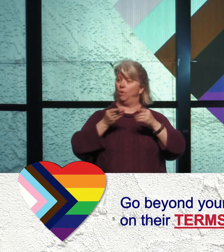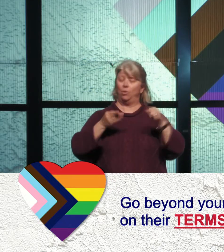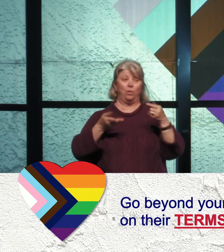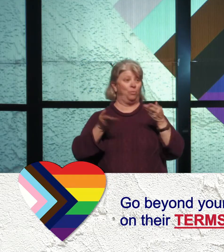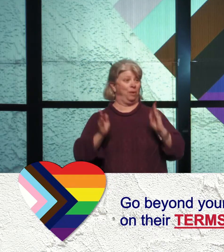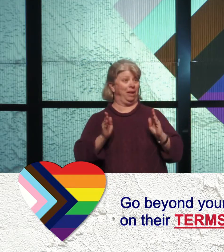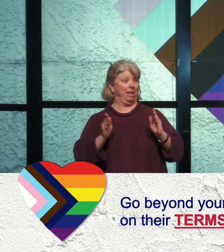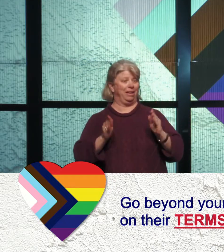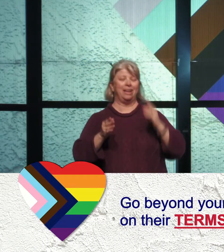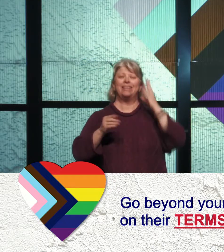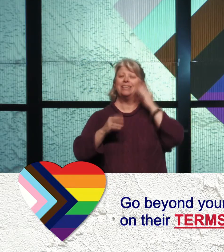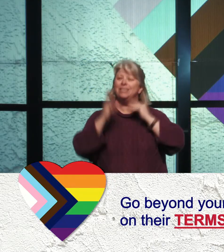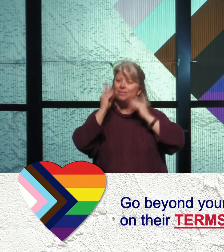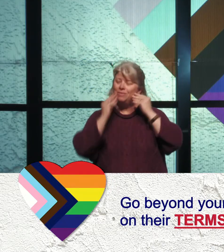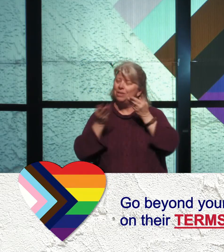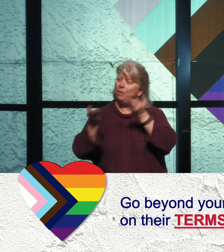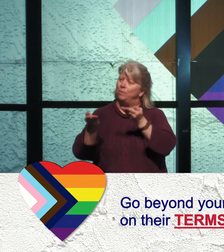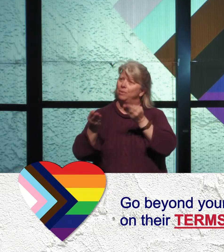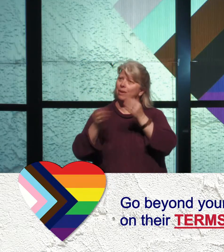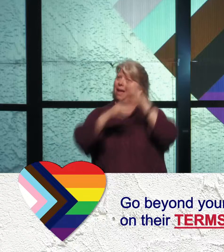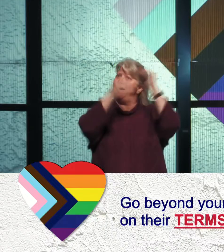way I could experience a person.